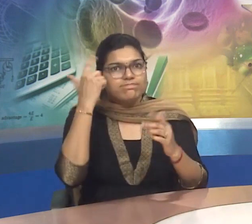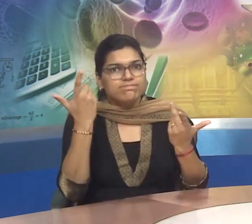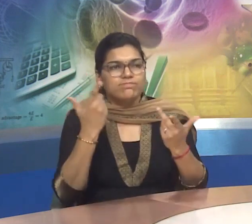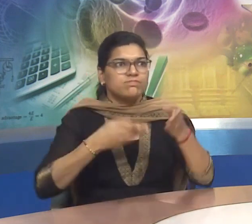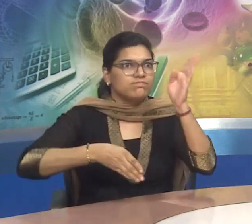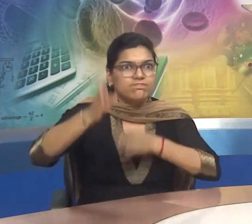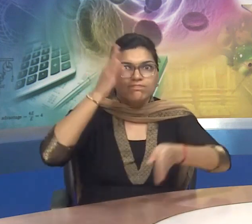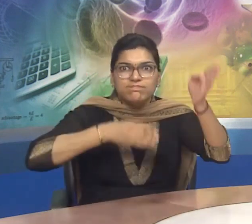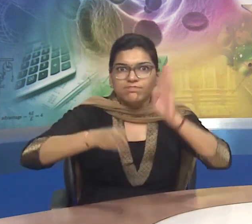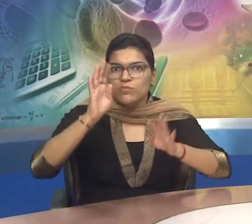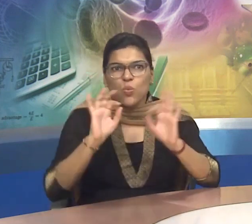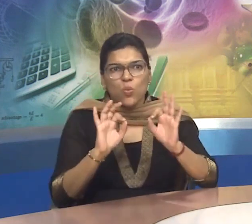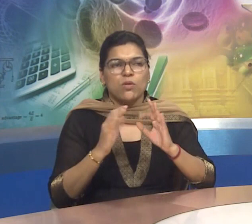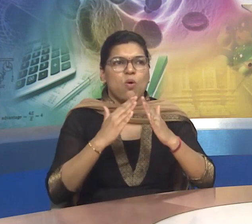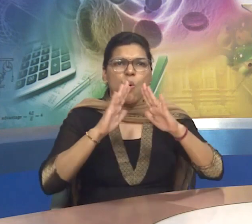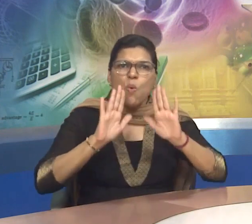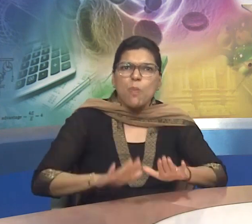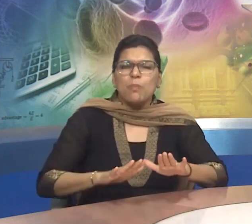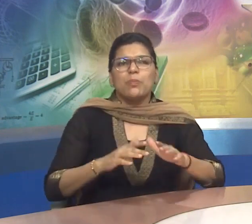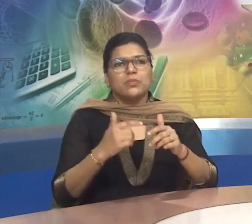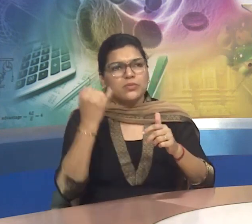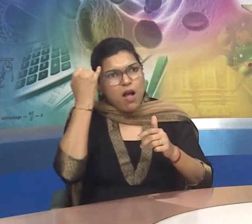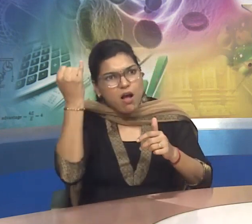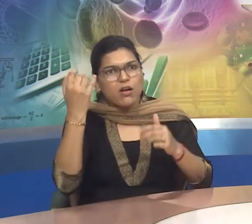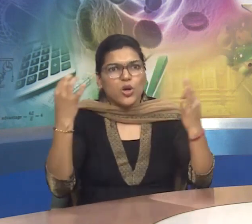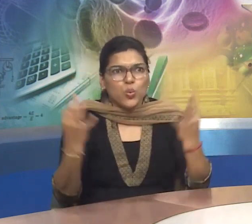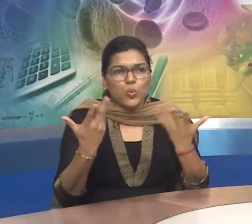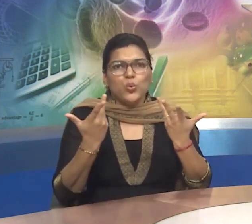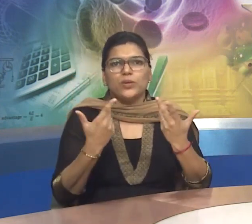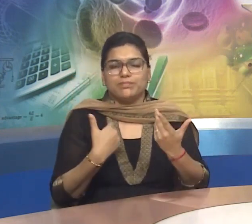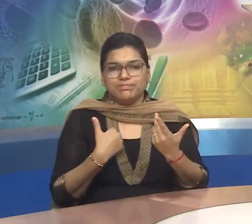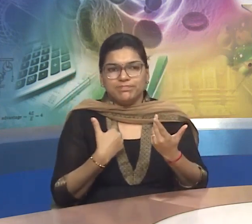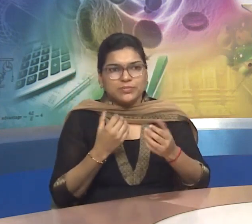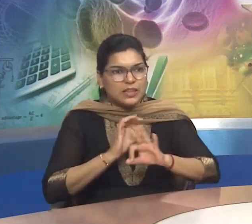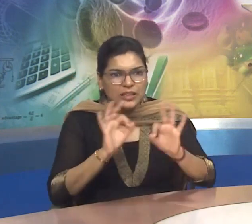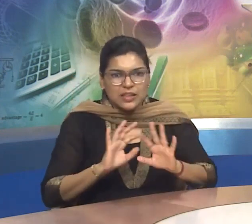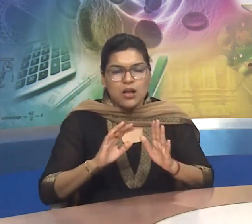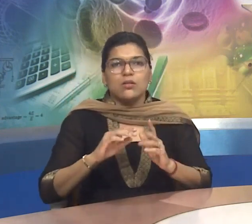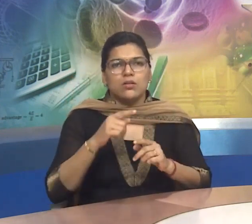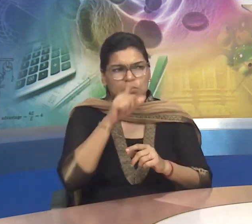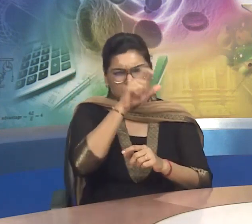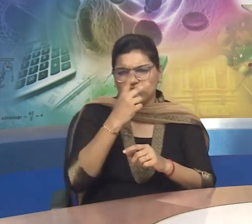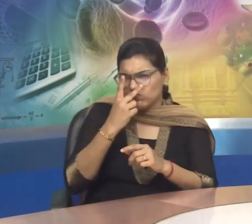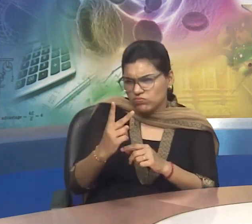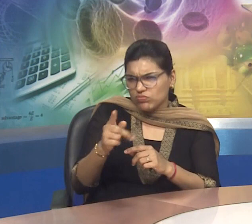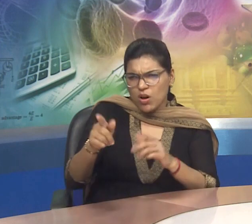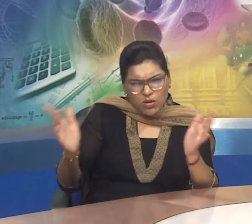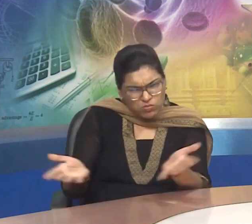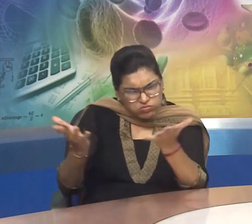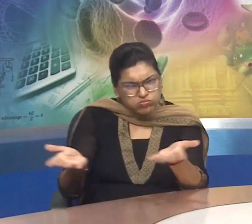This word is empowered. For example, any woman or any girl, when she doesn't go out or doesn't study,